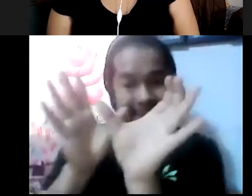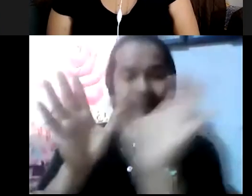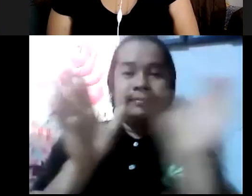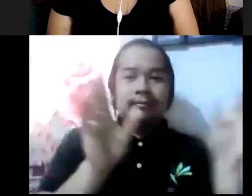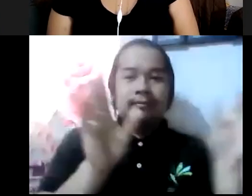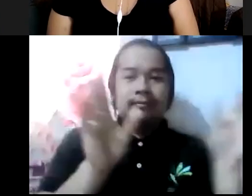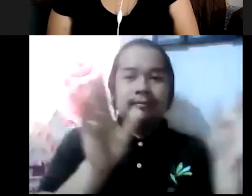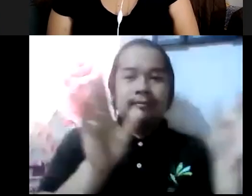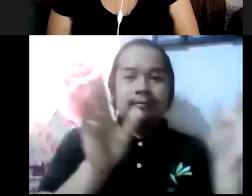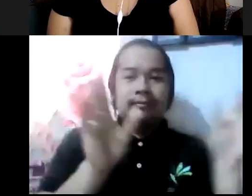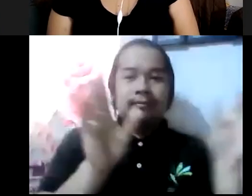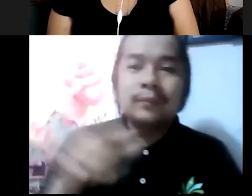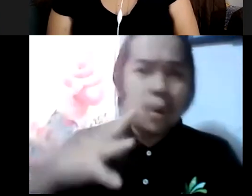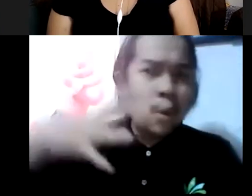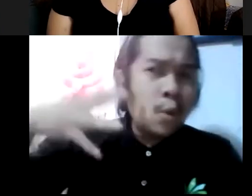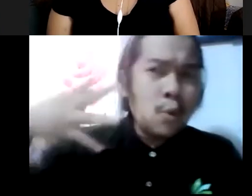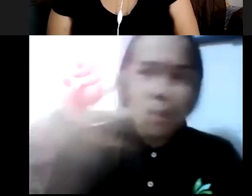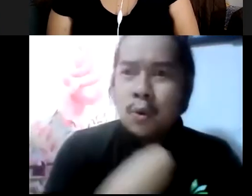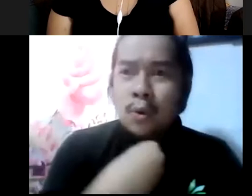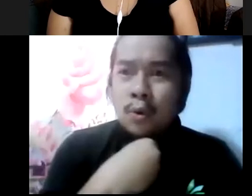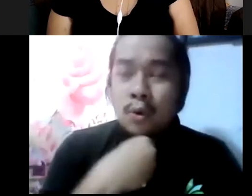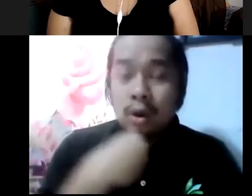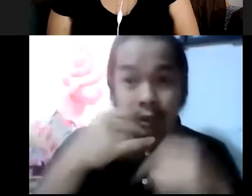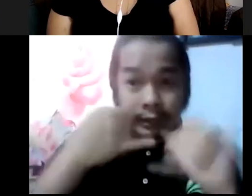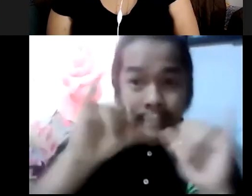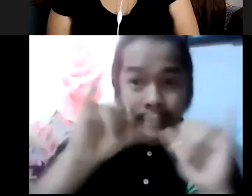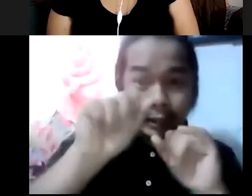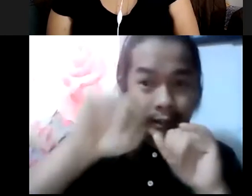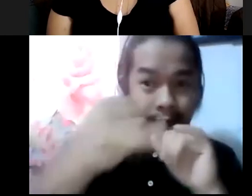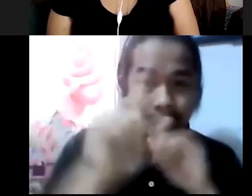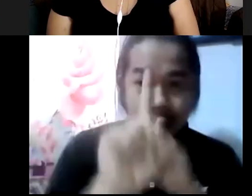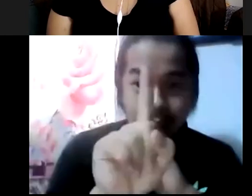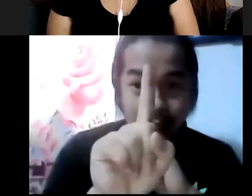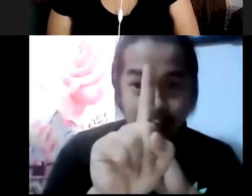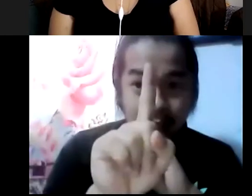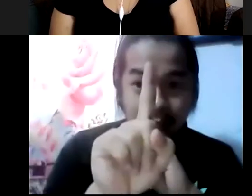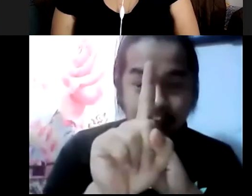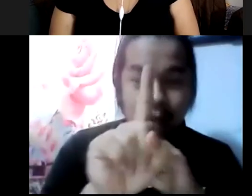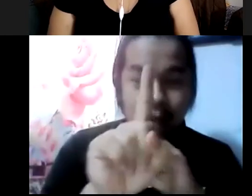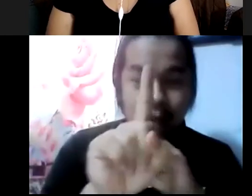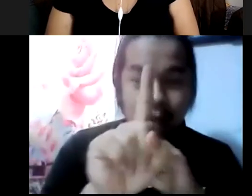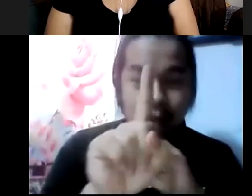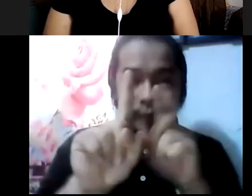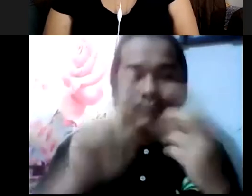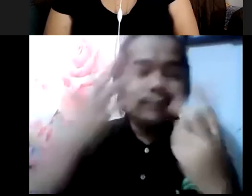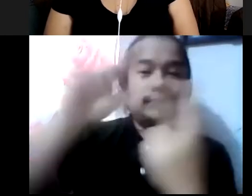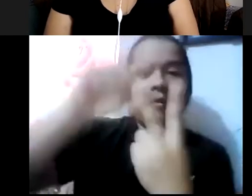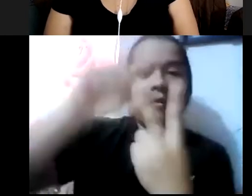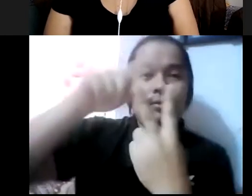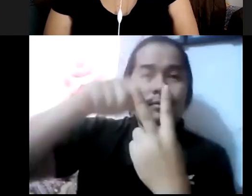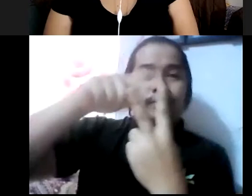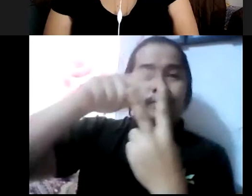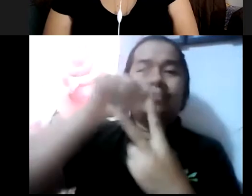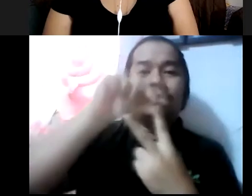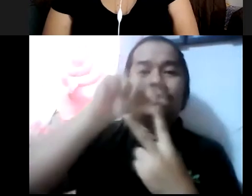that is an example of adjective phrase, those two signs. But beautiful by itself, since it's one